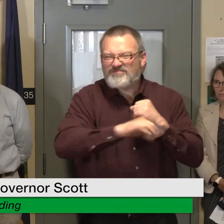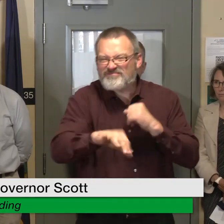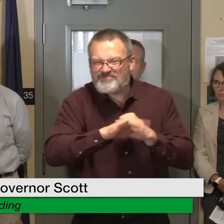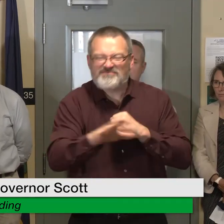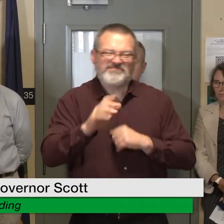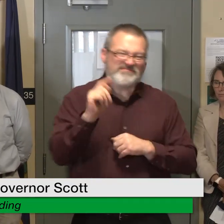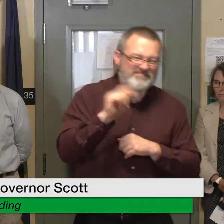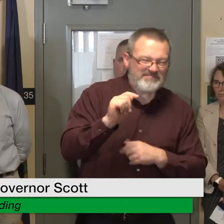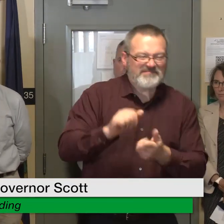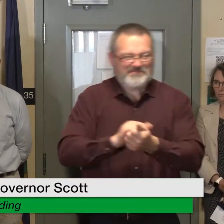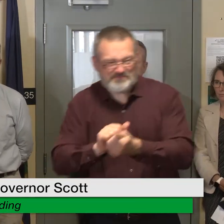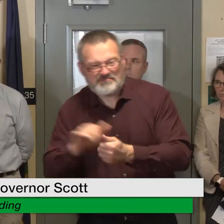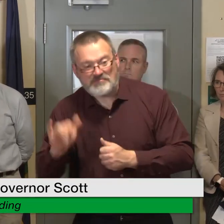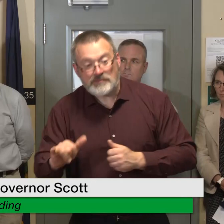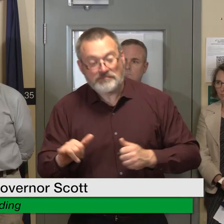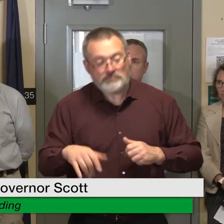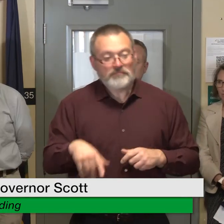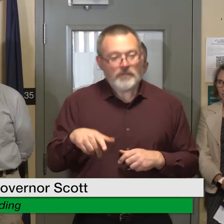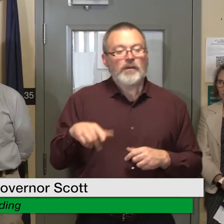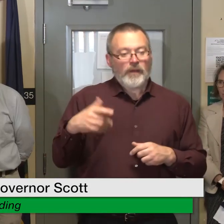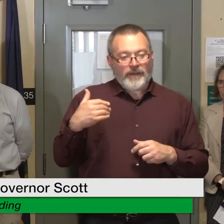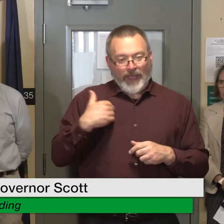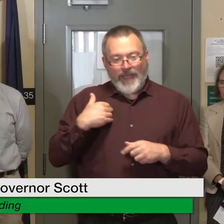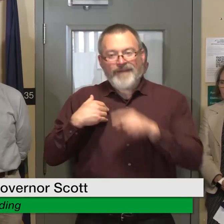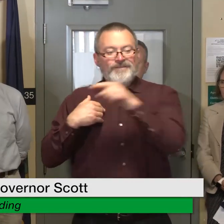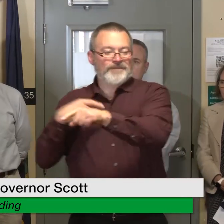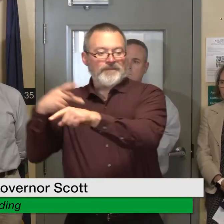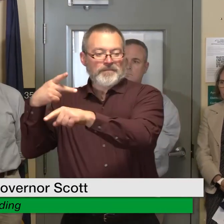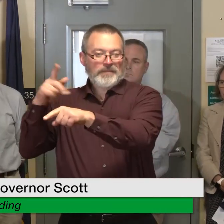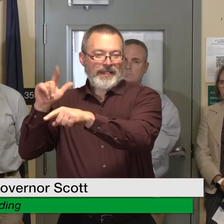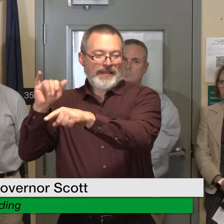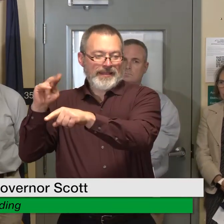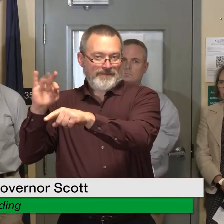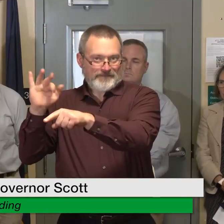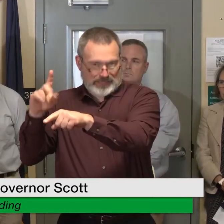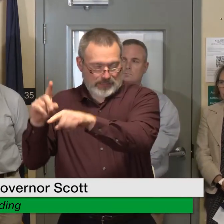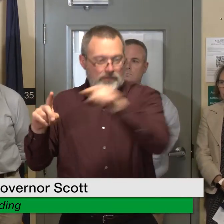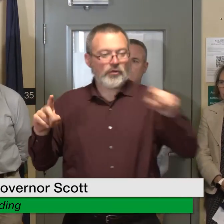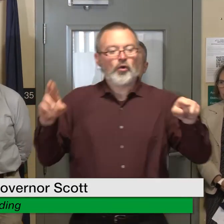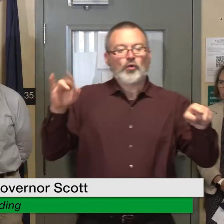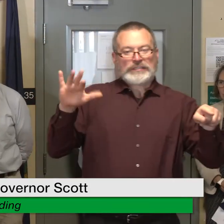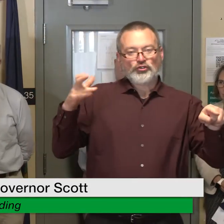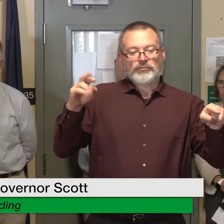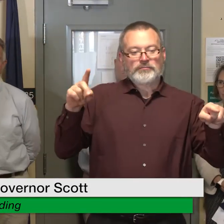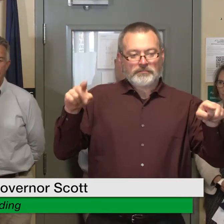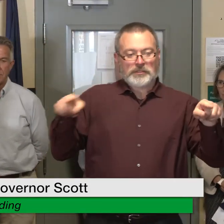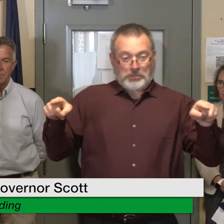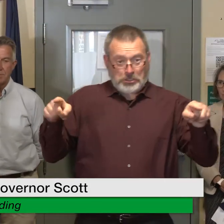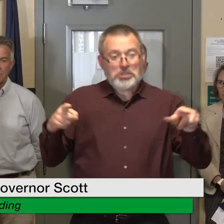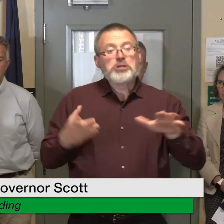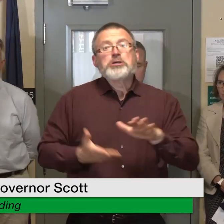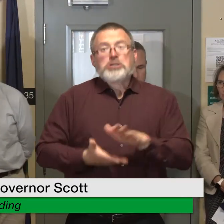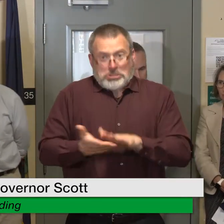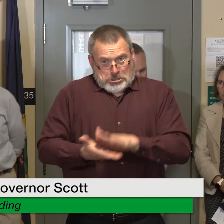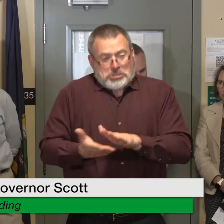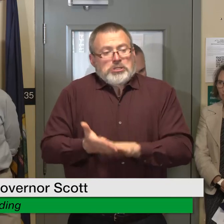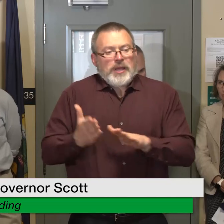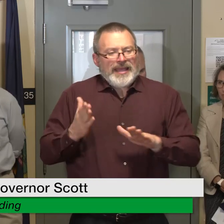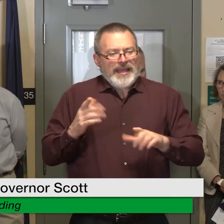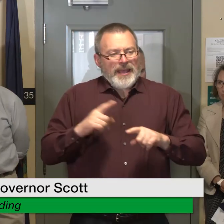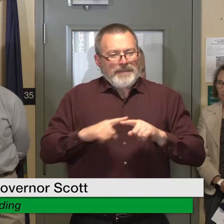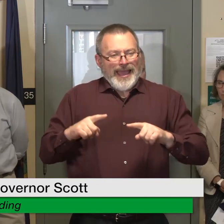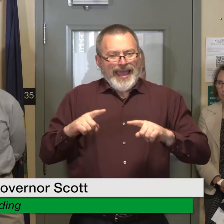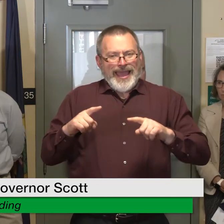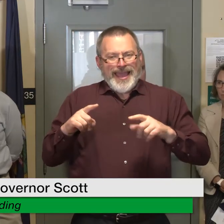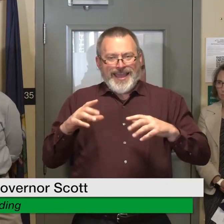the floods, Plainfield and Richmond. Both systems are functional, however, they sustained significant structural